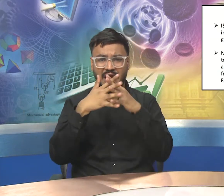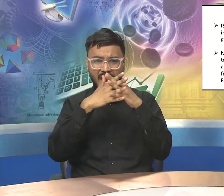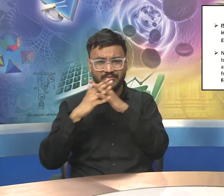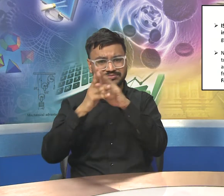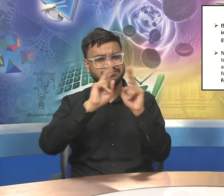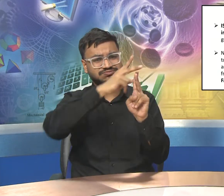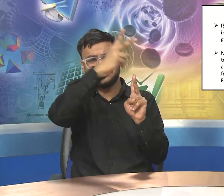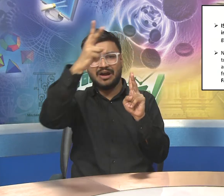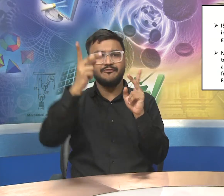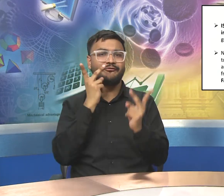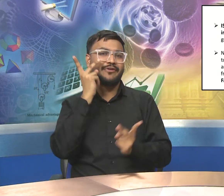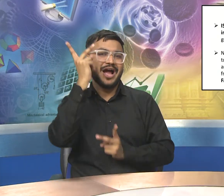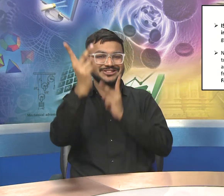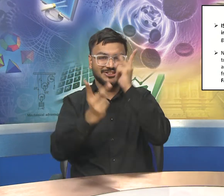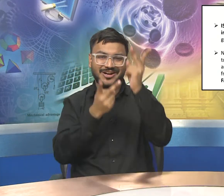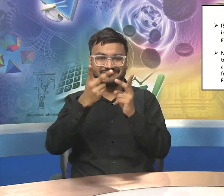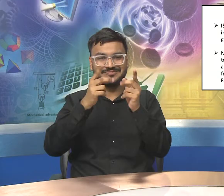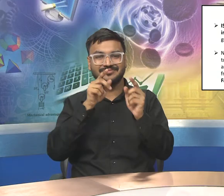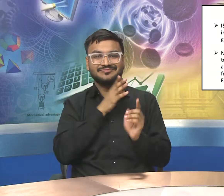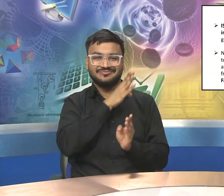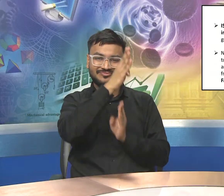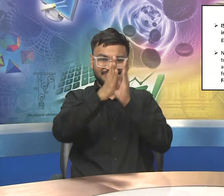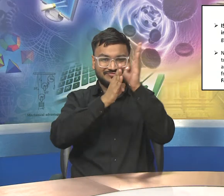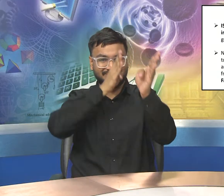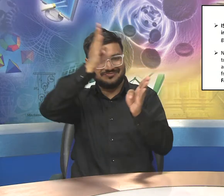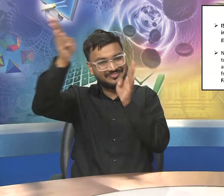for international conferences